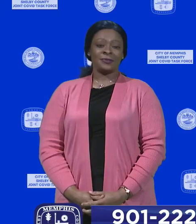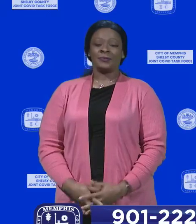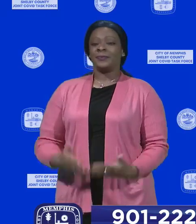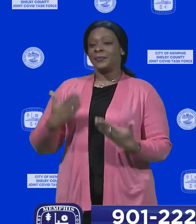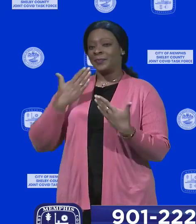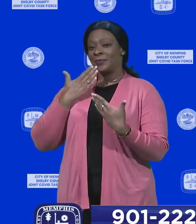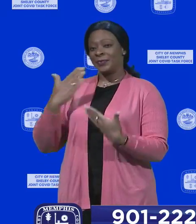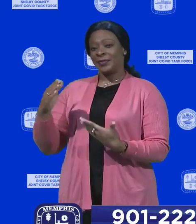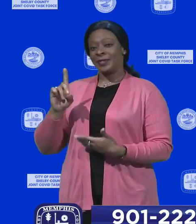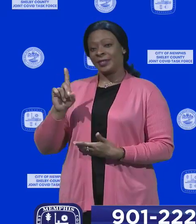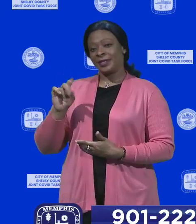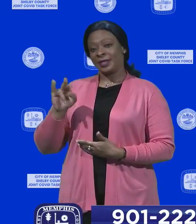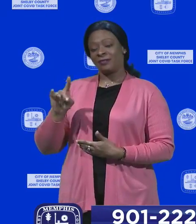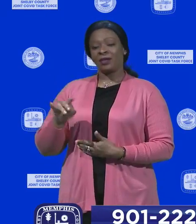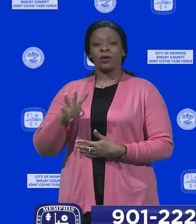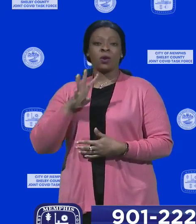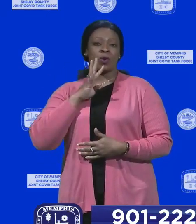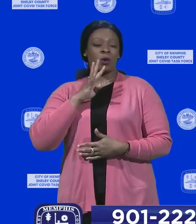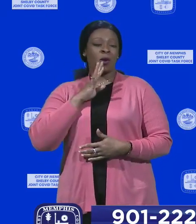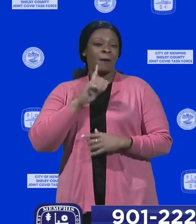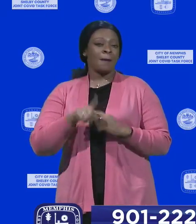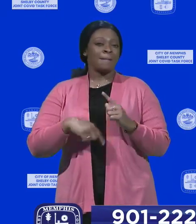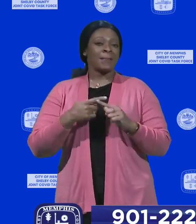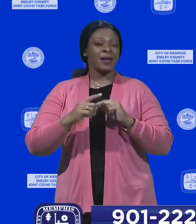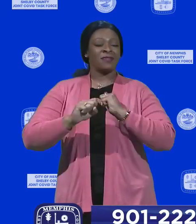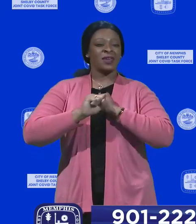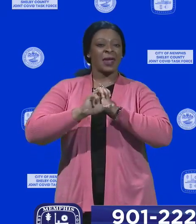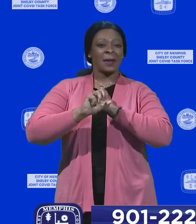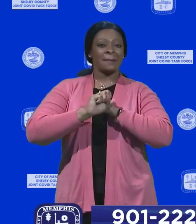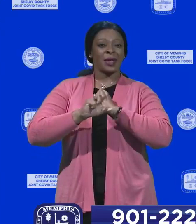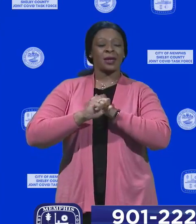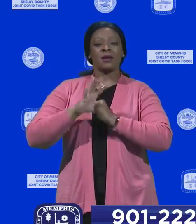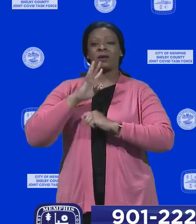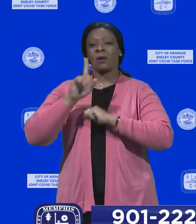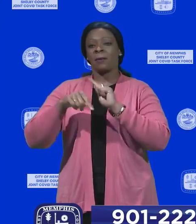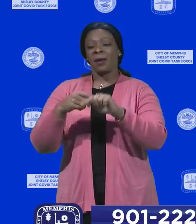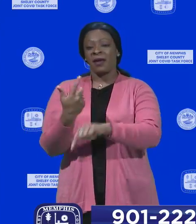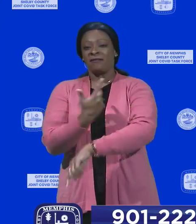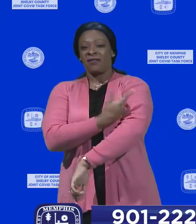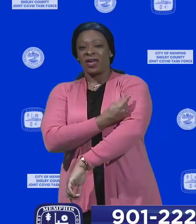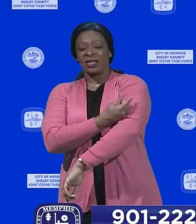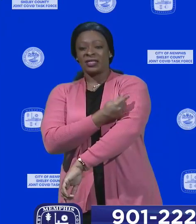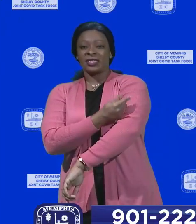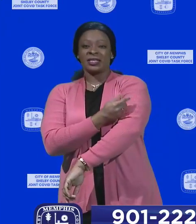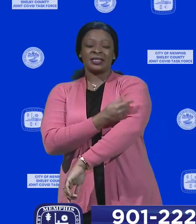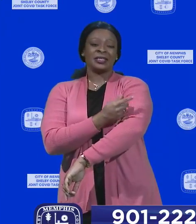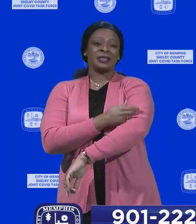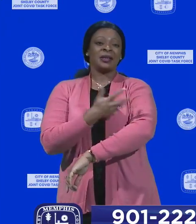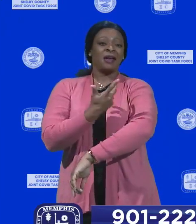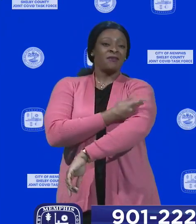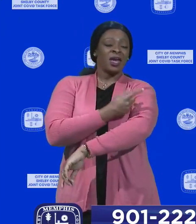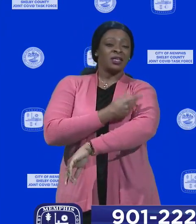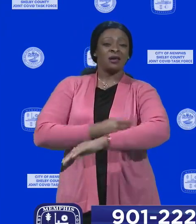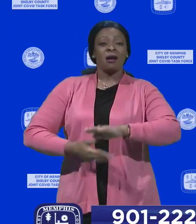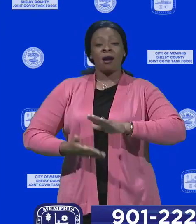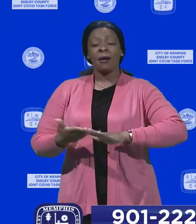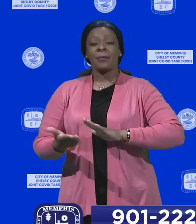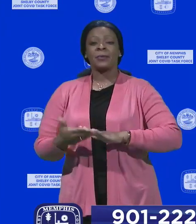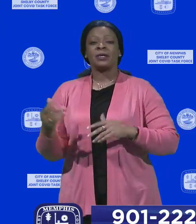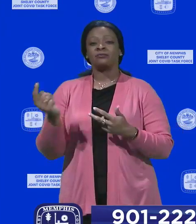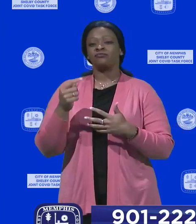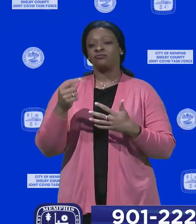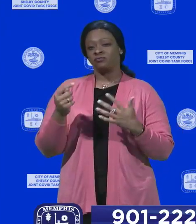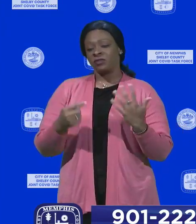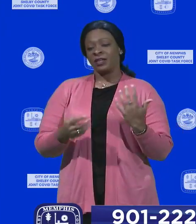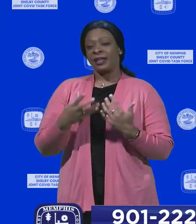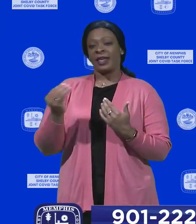Thank you, David. I'll talk today a little bit about the campaign, then talk about vaccinations and our vaccination operations, and